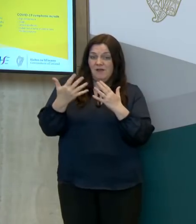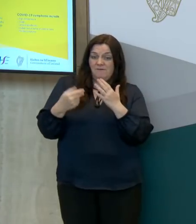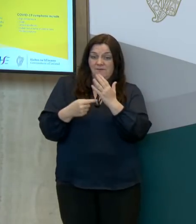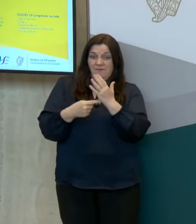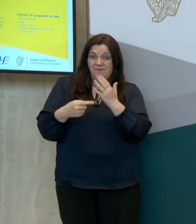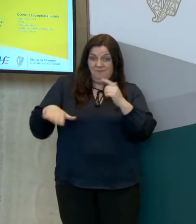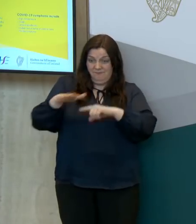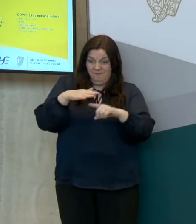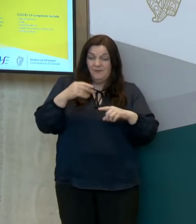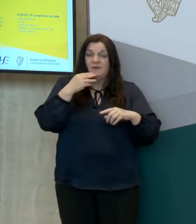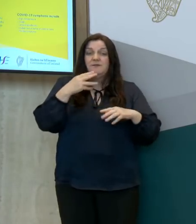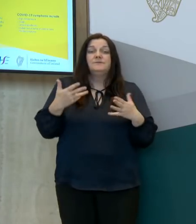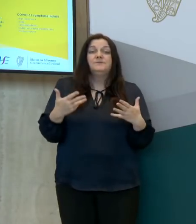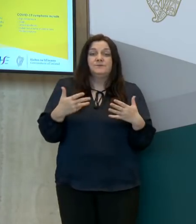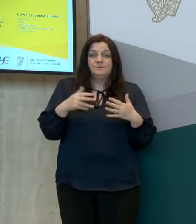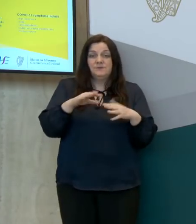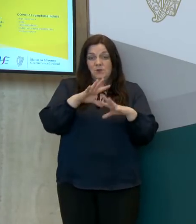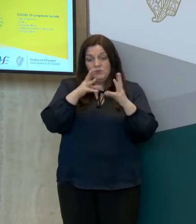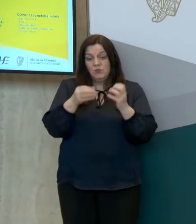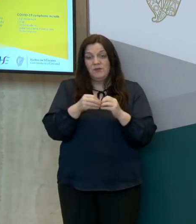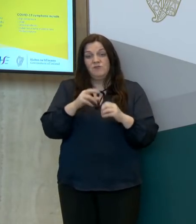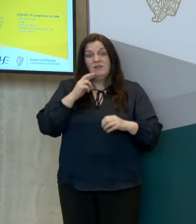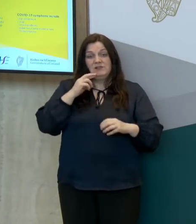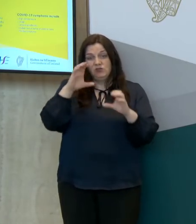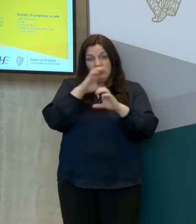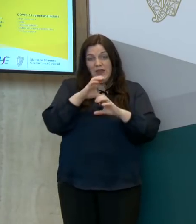all residential care facilities, of which